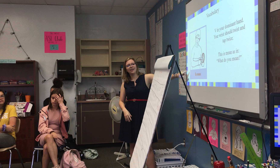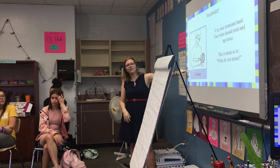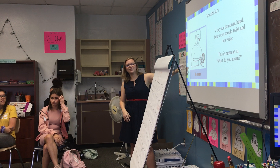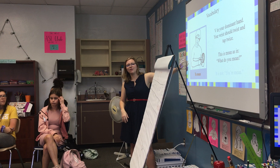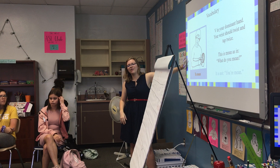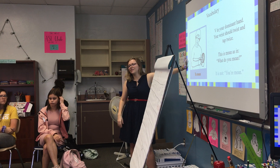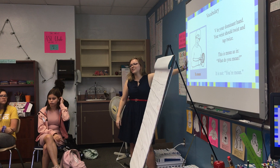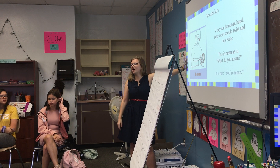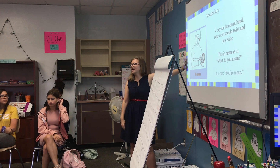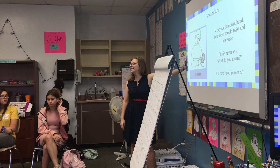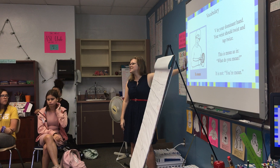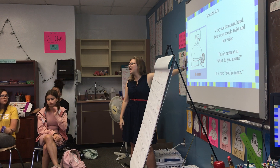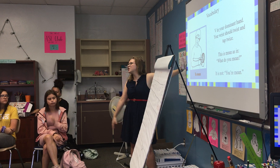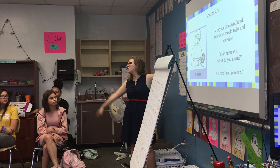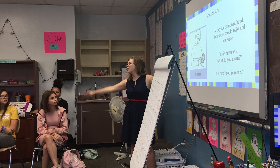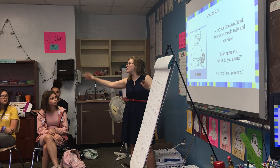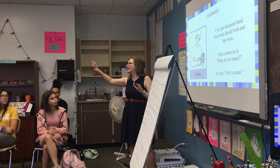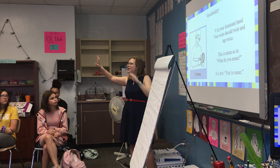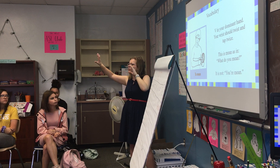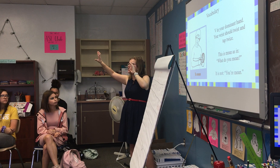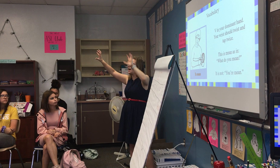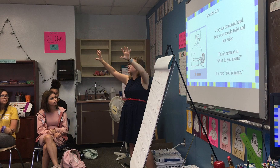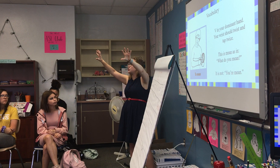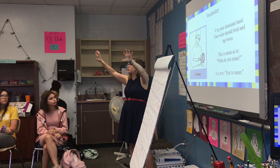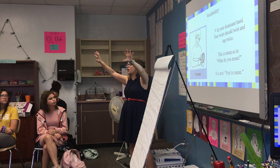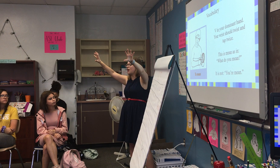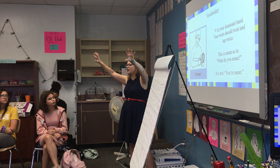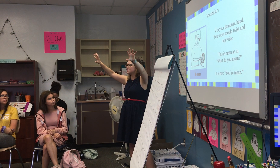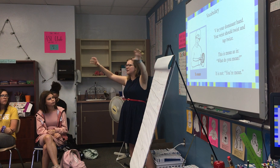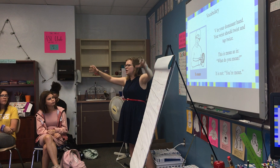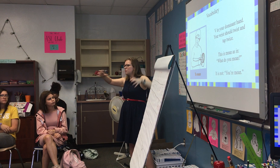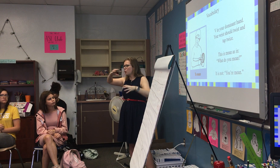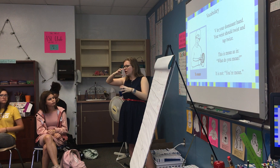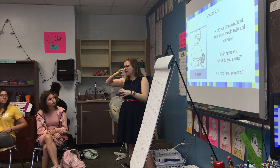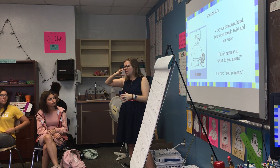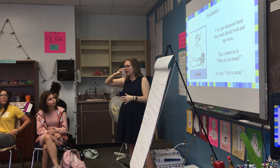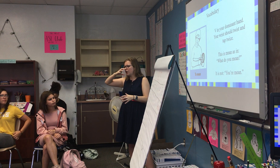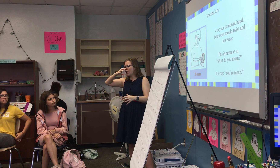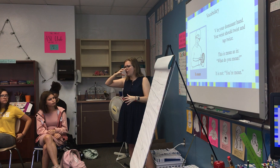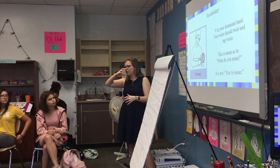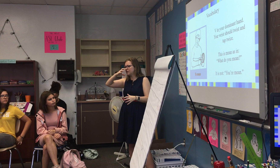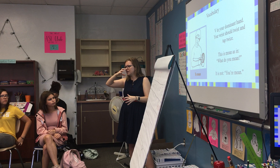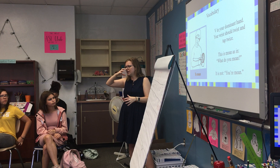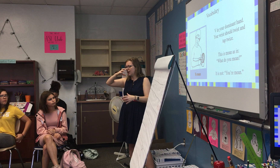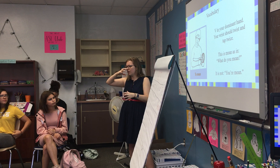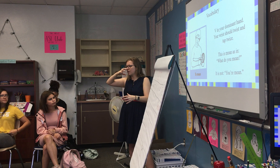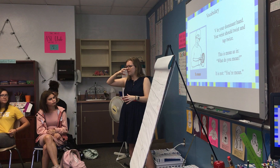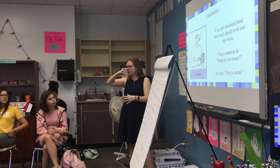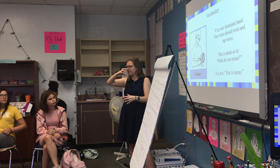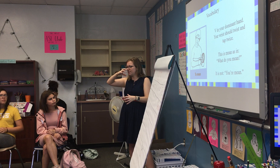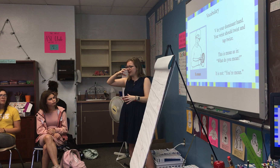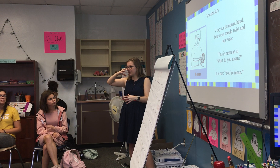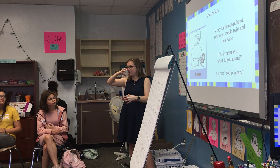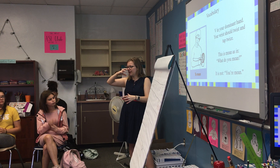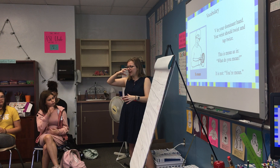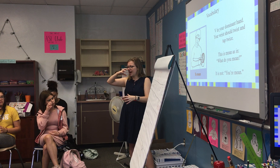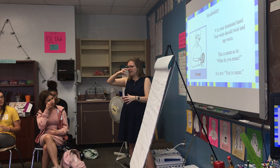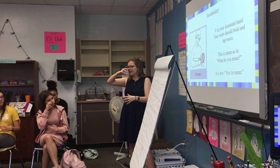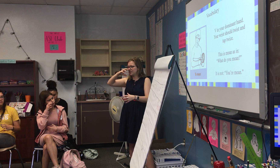Which is my favorite song. It is not your mean, which has two claws. Put one claw by your nose and one claw by your stomach, and then